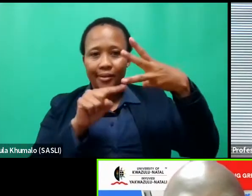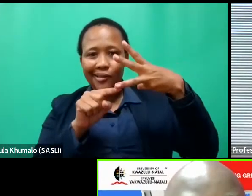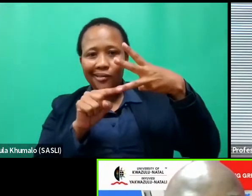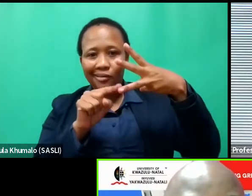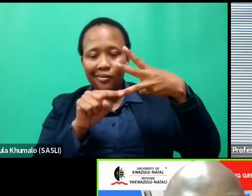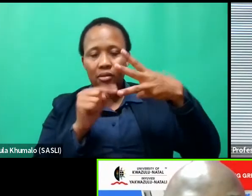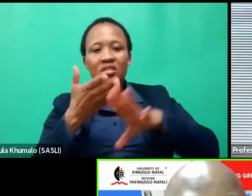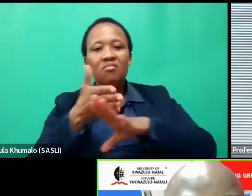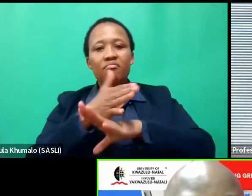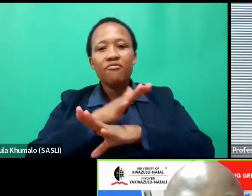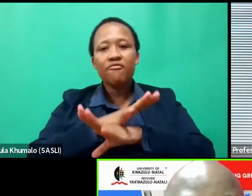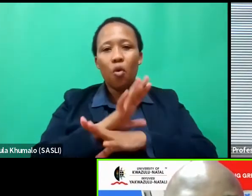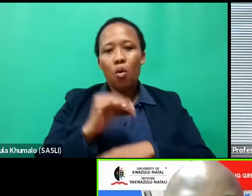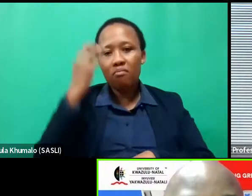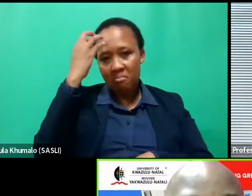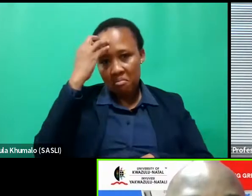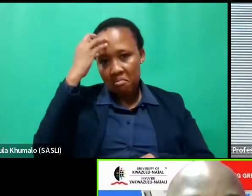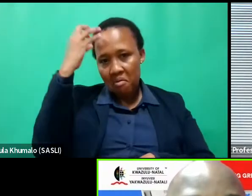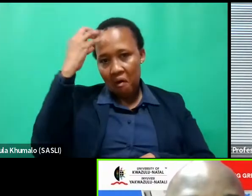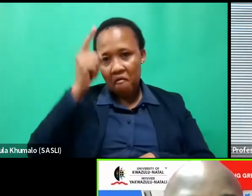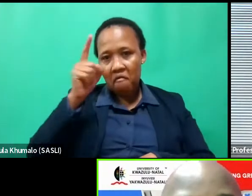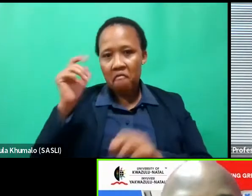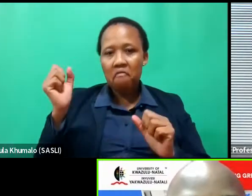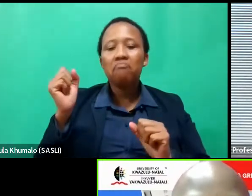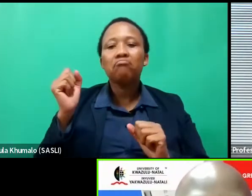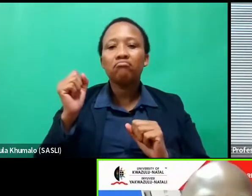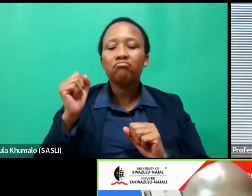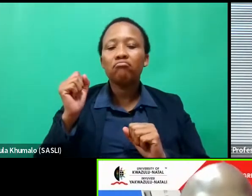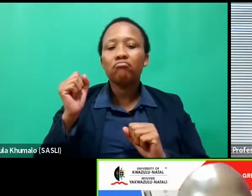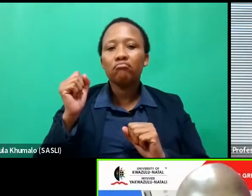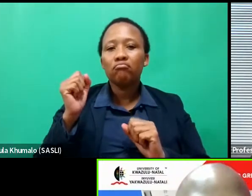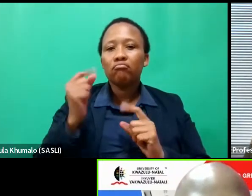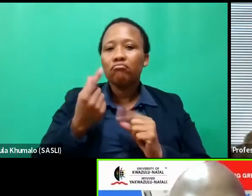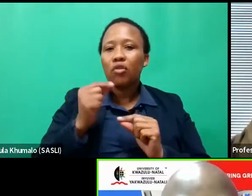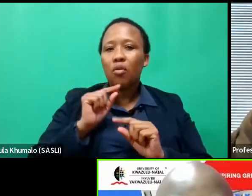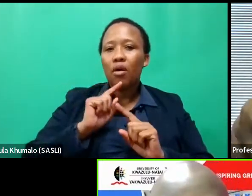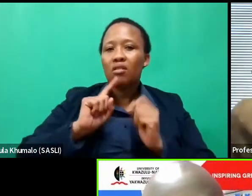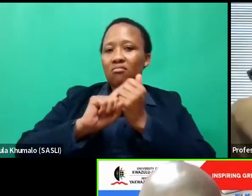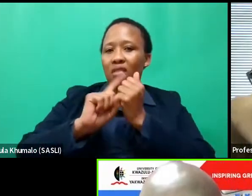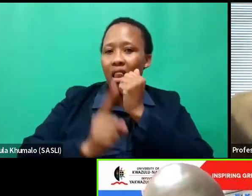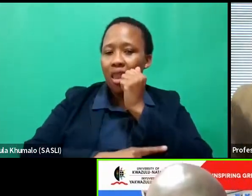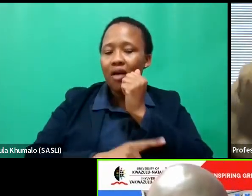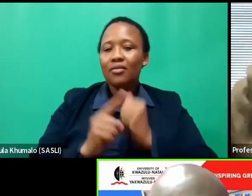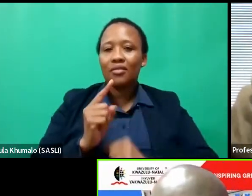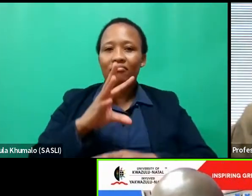Prof. Naika a chance to give his last input? Thank you.